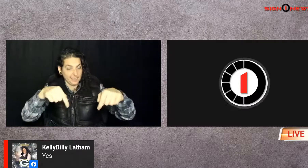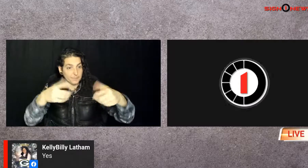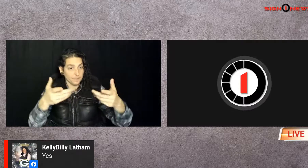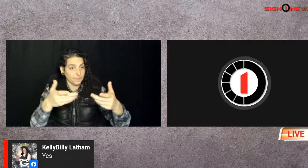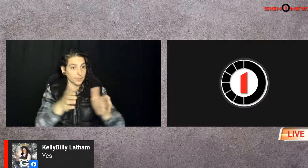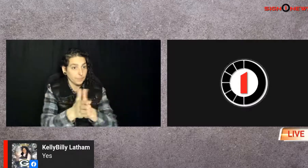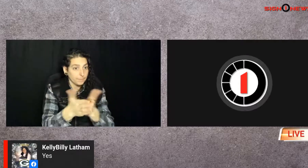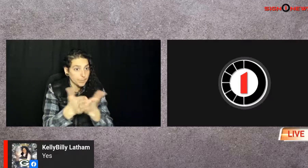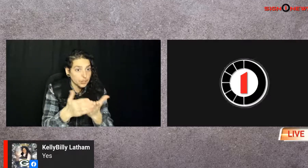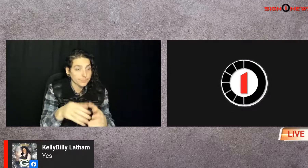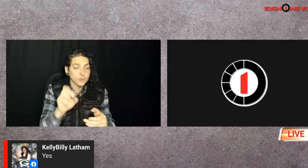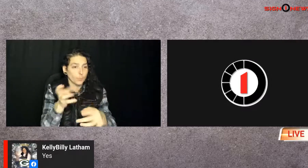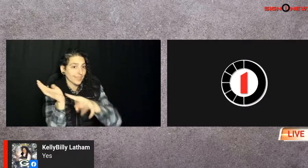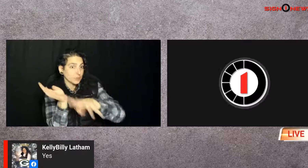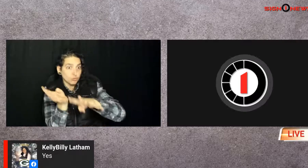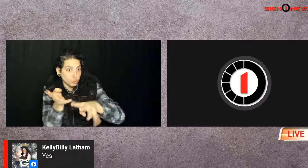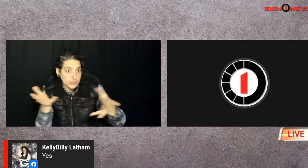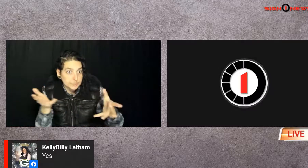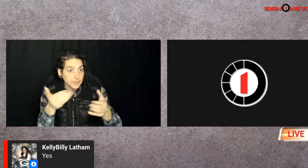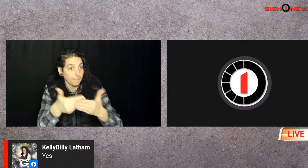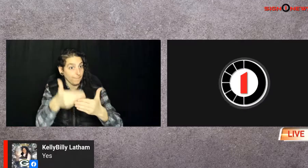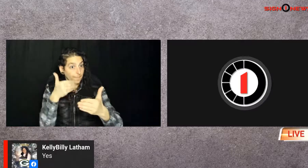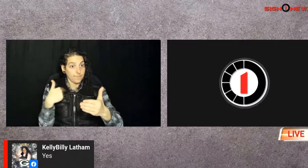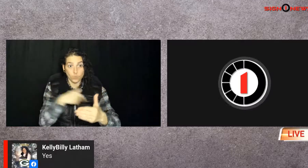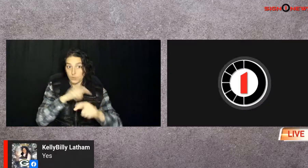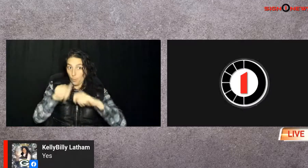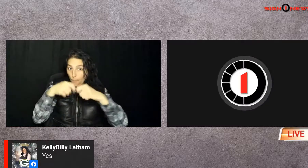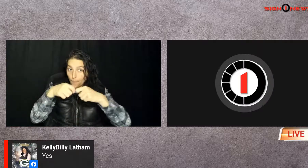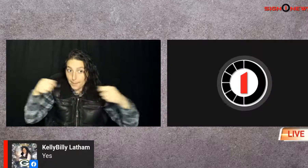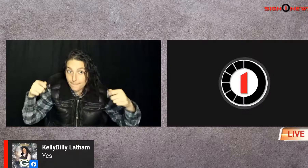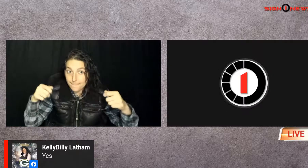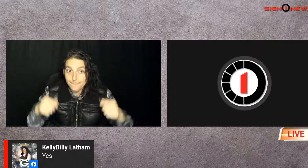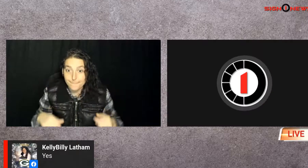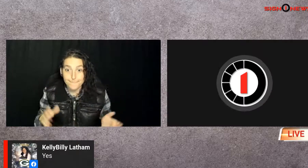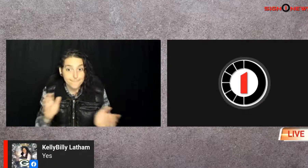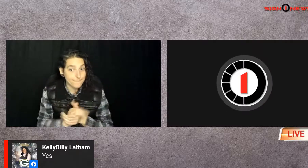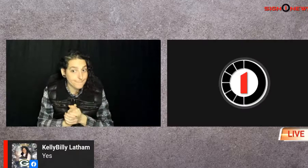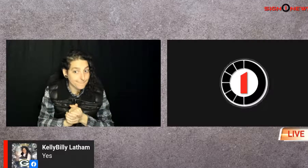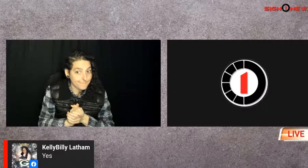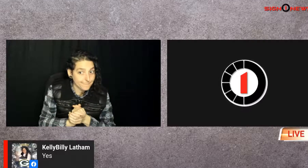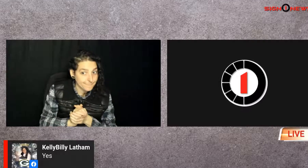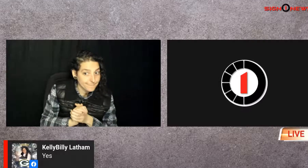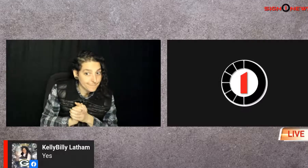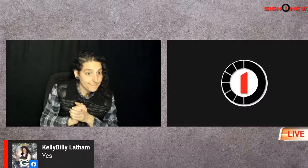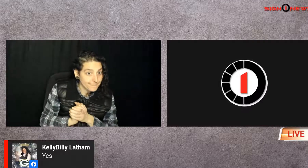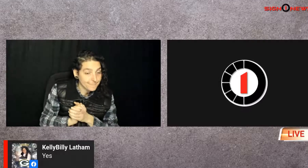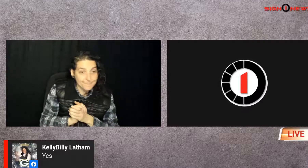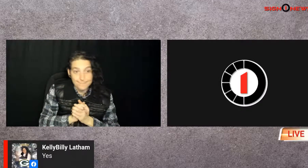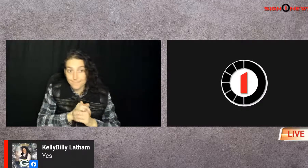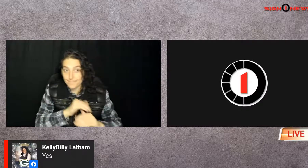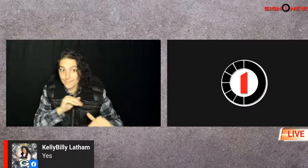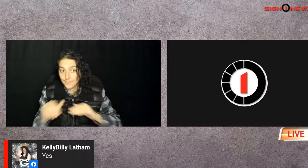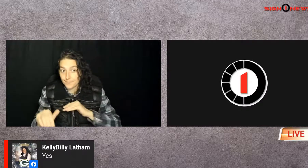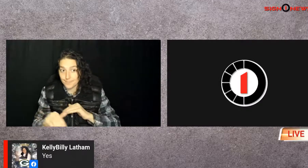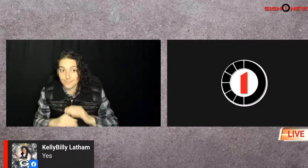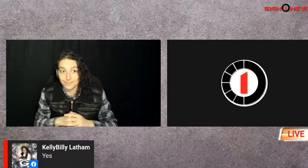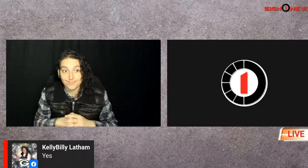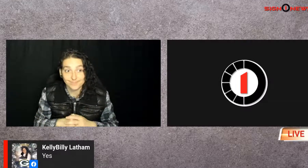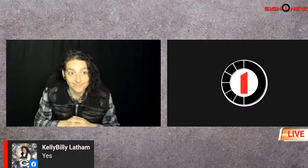Any more comments about the book or the streaming series before we wrap it up?